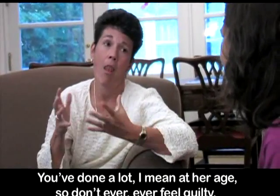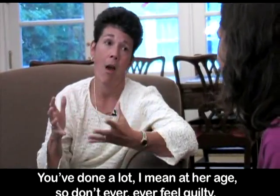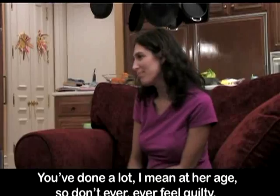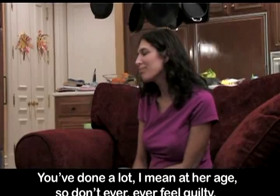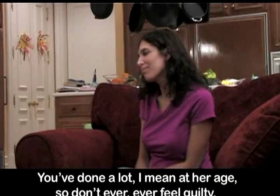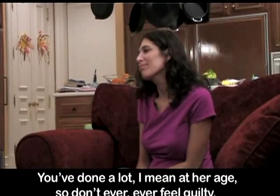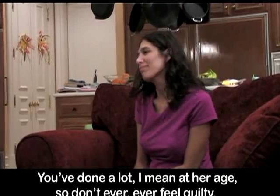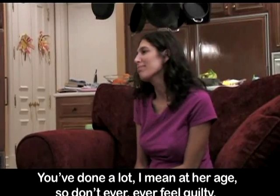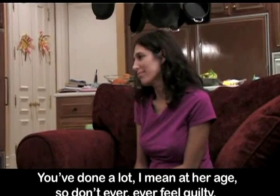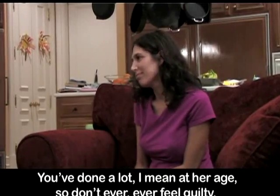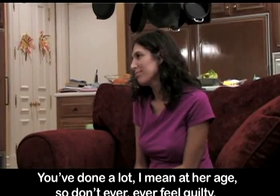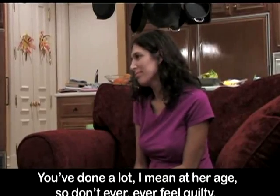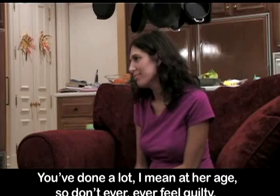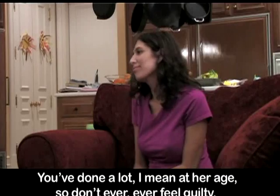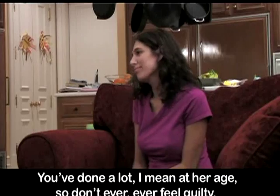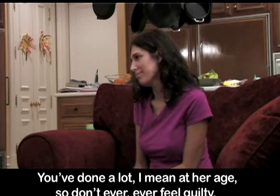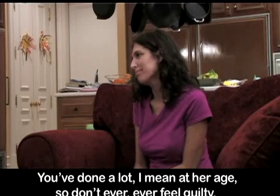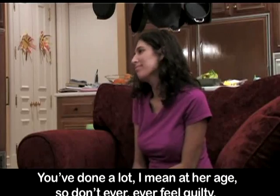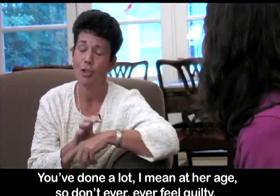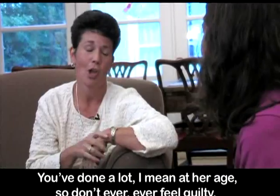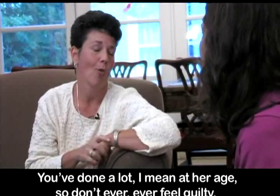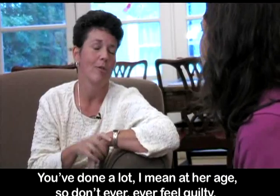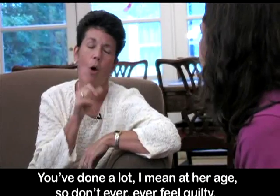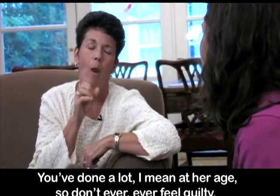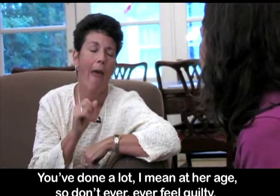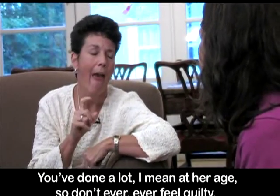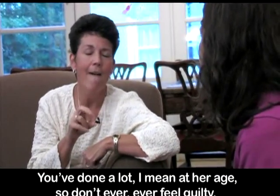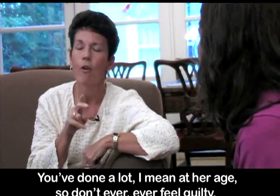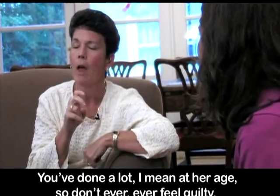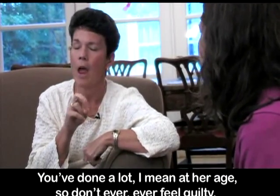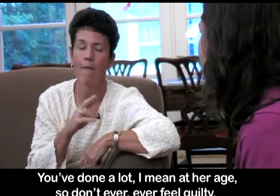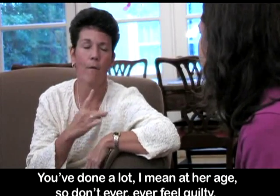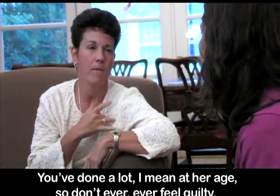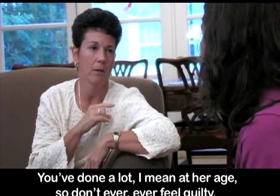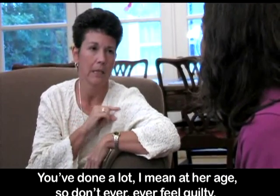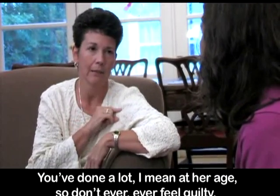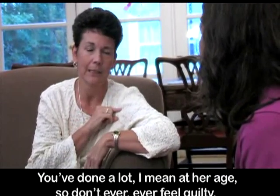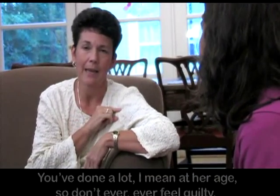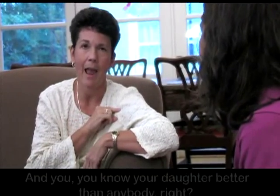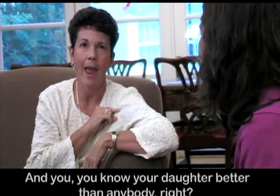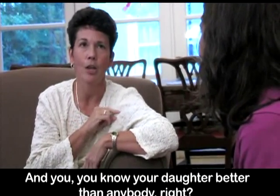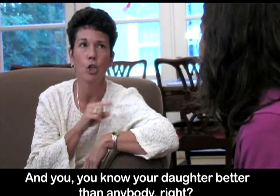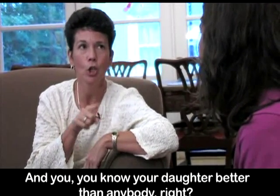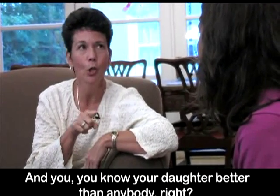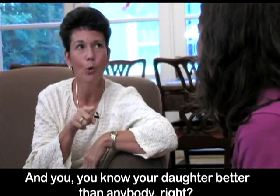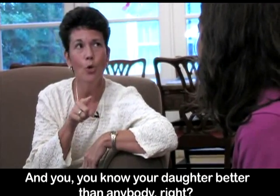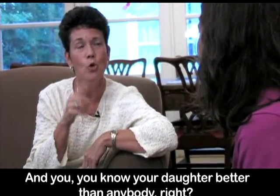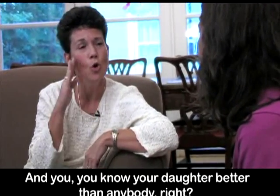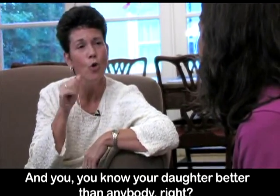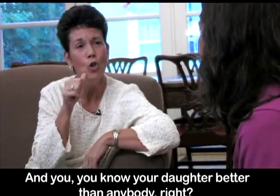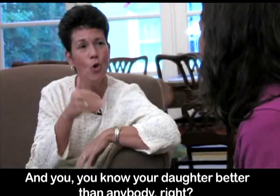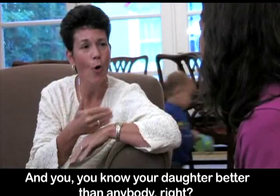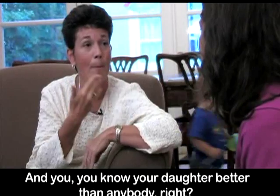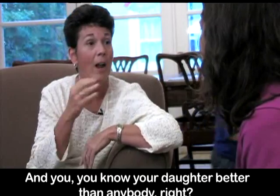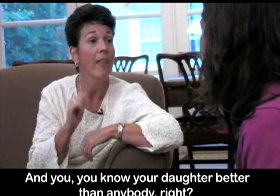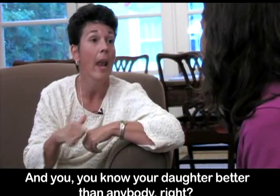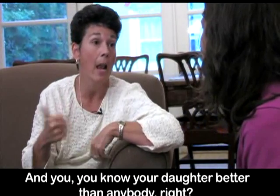lot, I mean, at her age. So don't ever, ever feel guilty. And you know your daughter better than